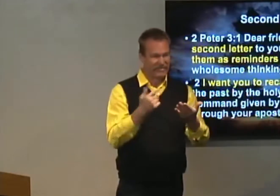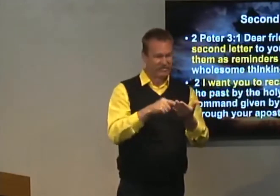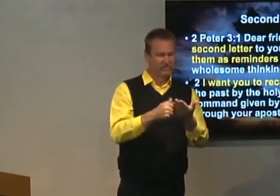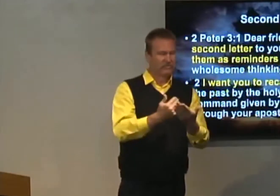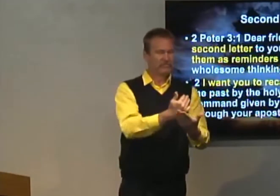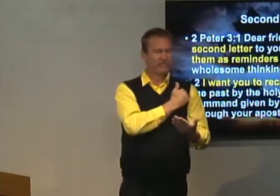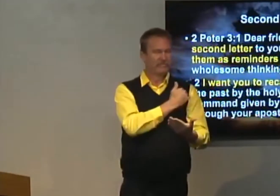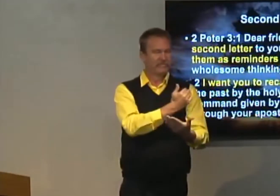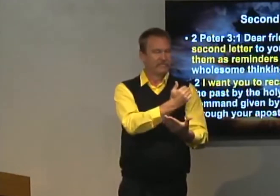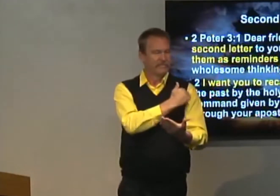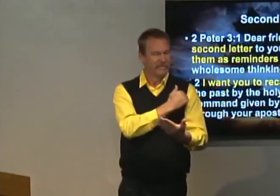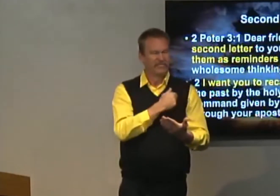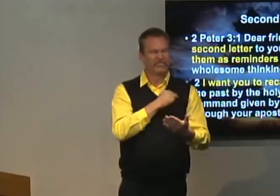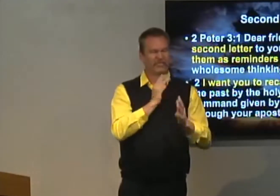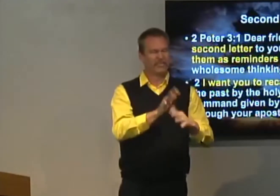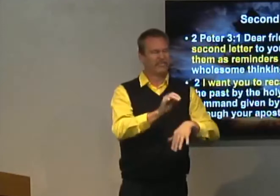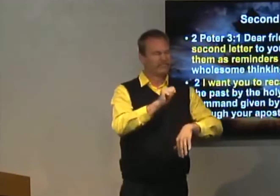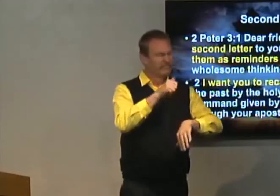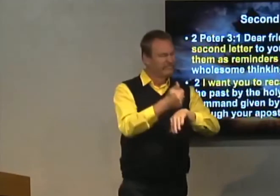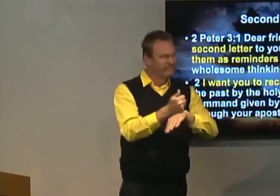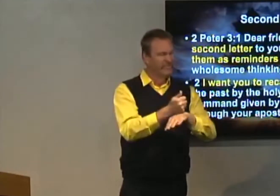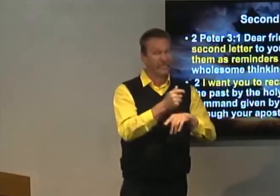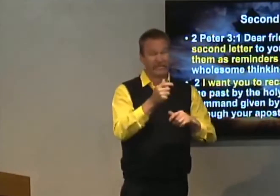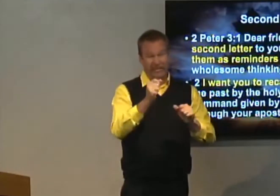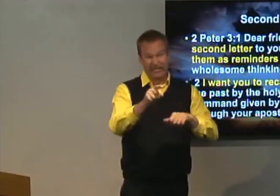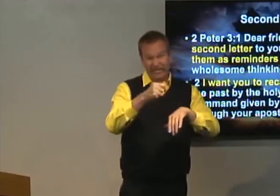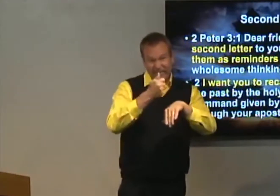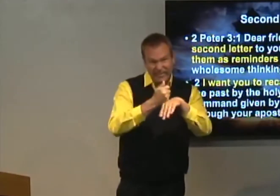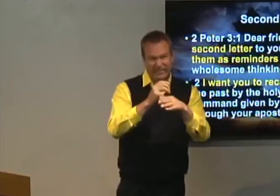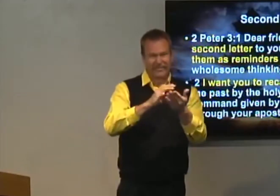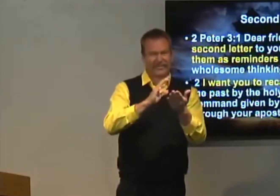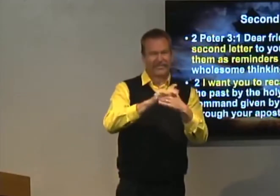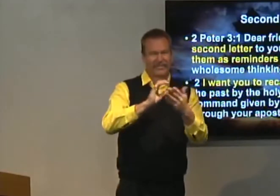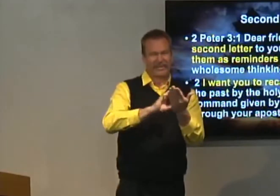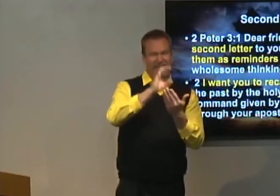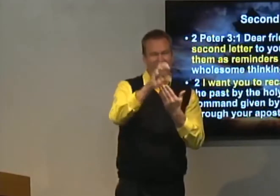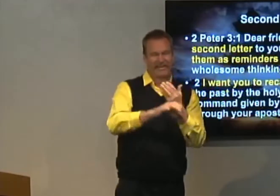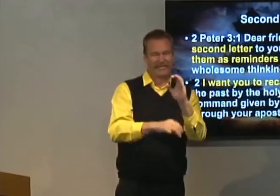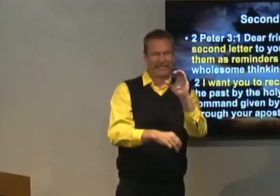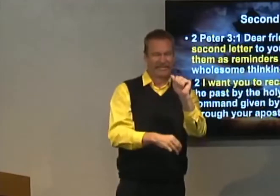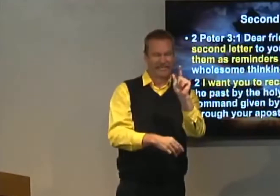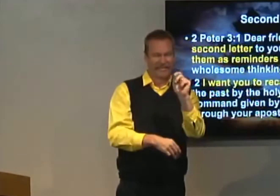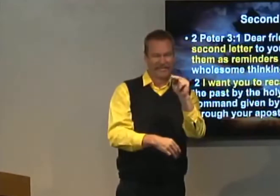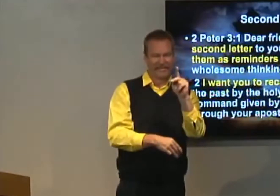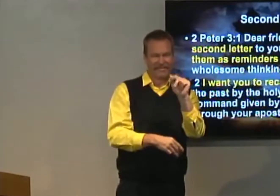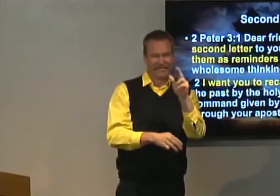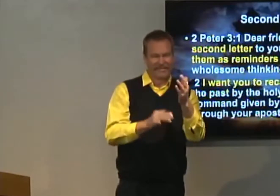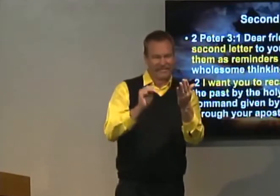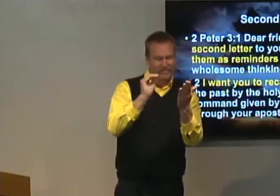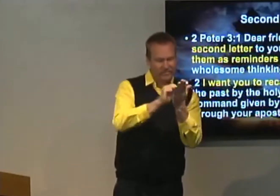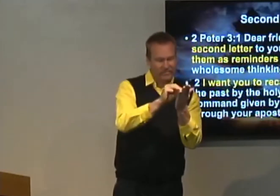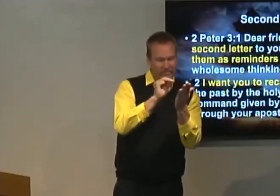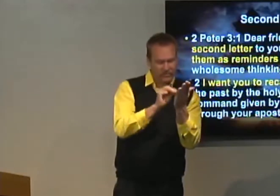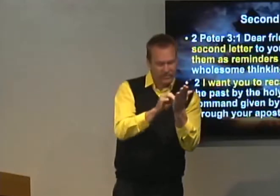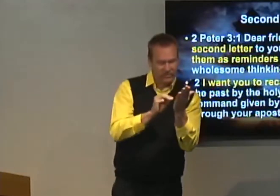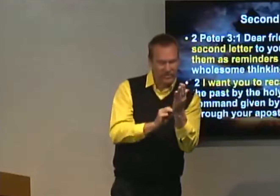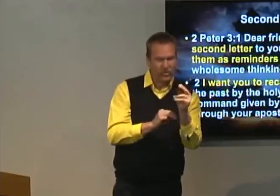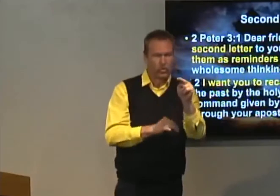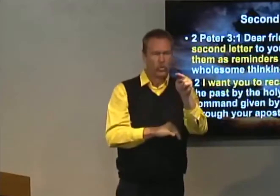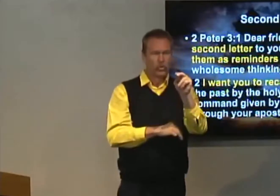for all of these, for these reminders, we set them up to tell us what's going to be happening on our calendar. And we set all